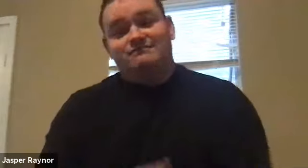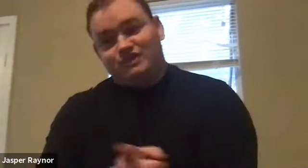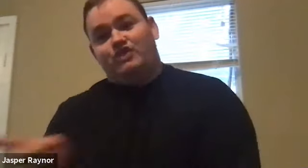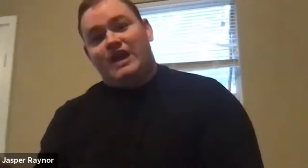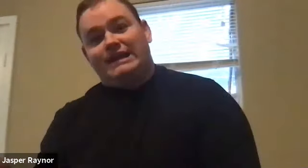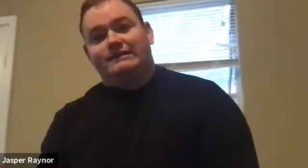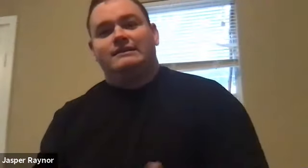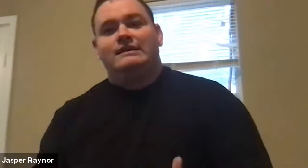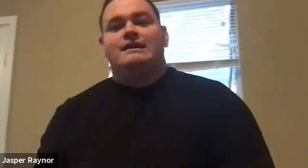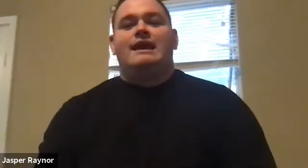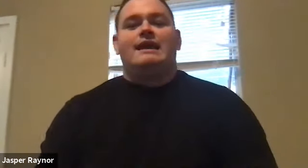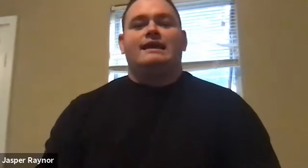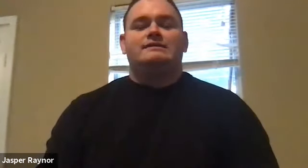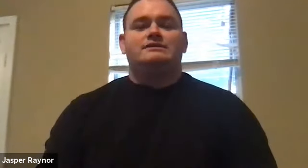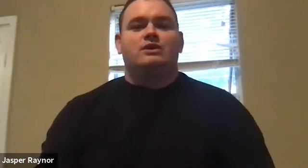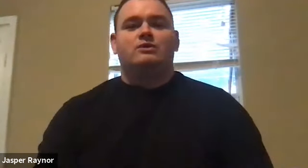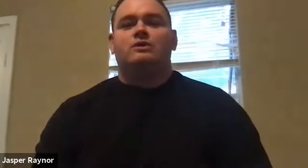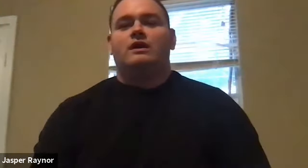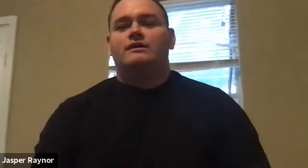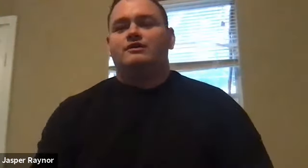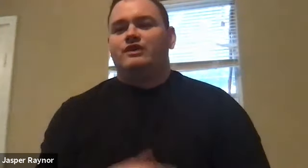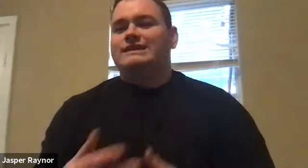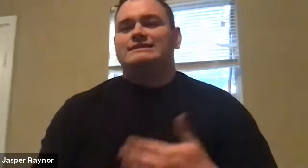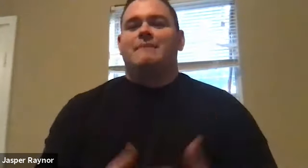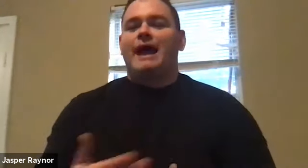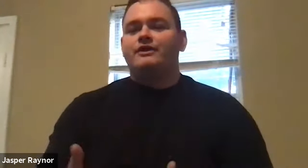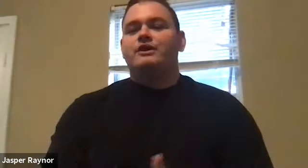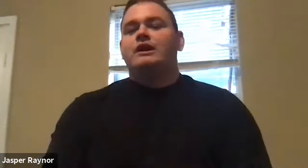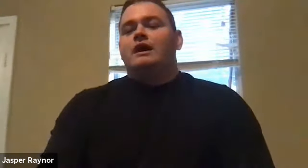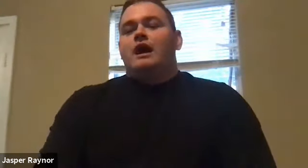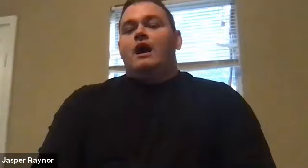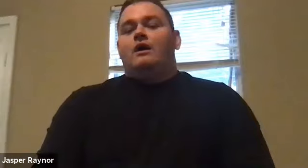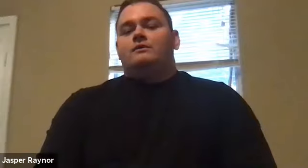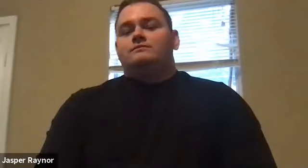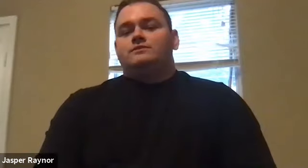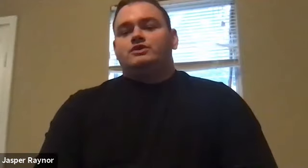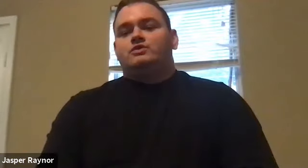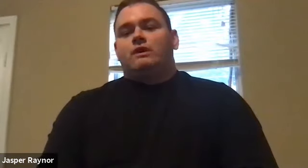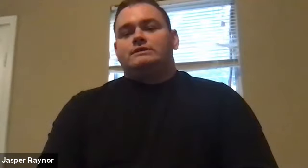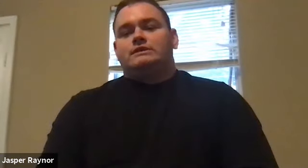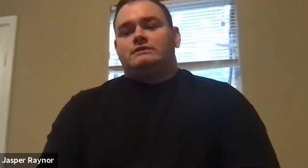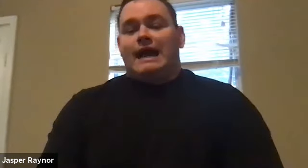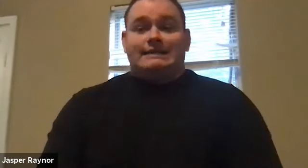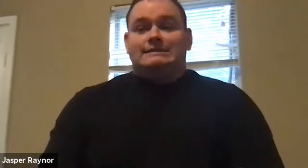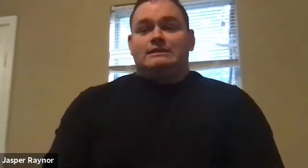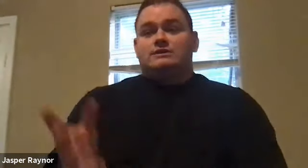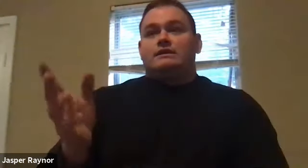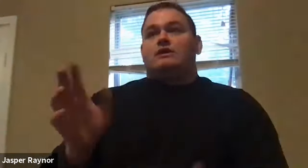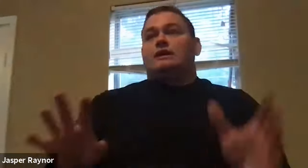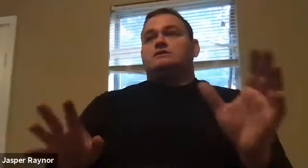to the right. Mhm. And so it really doesn't matter. You just want to, I can still say, okay, so